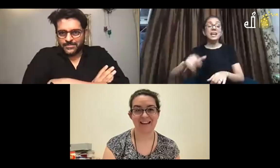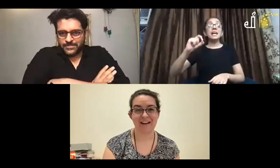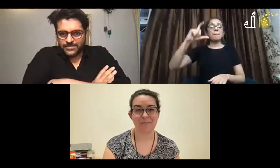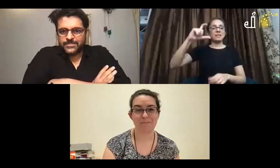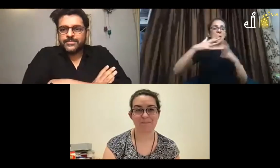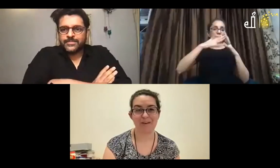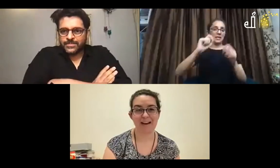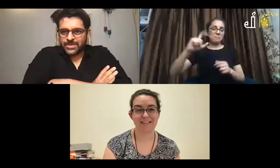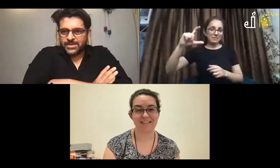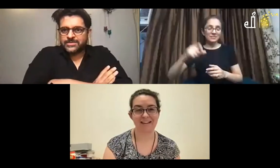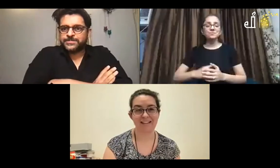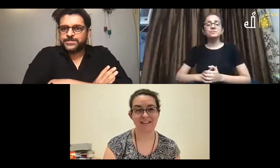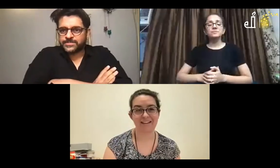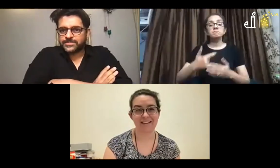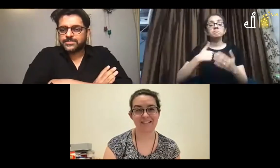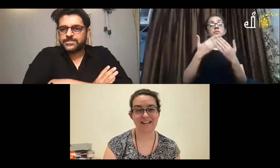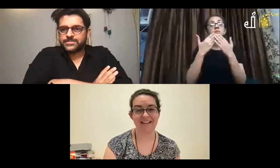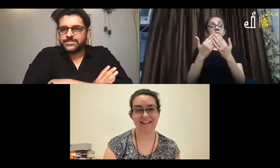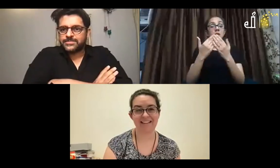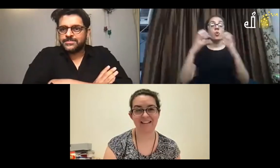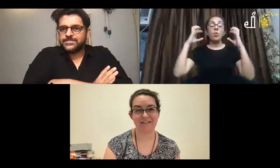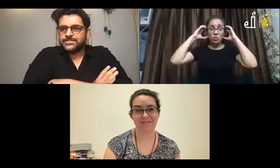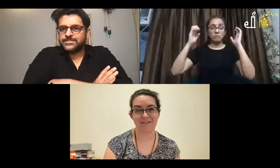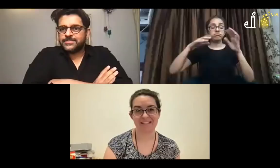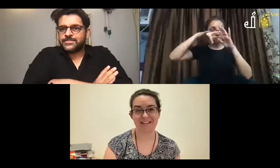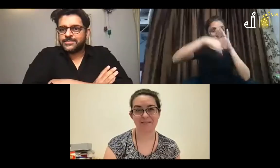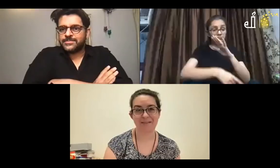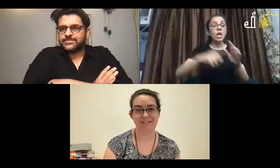States. I studied audiology at Gallaudet